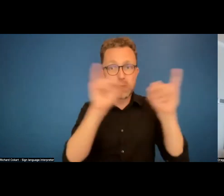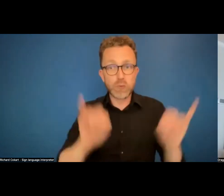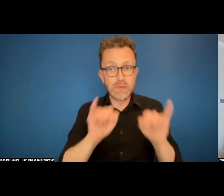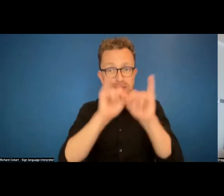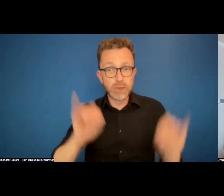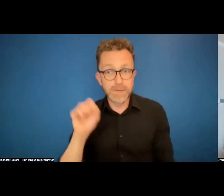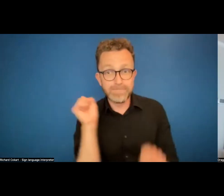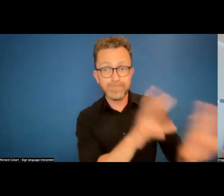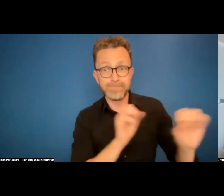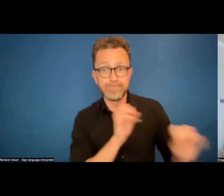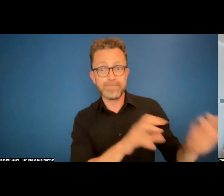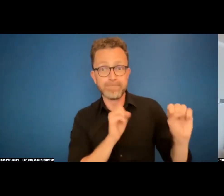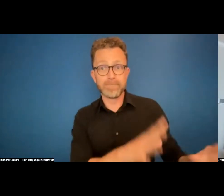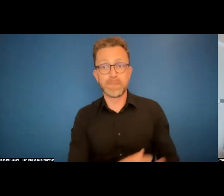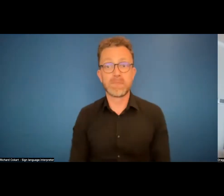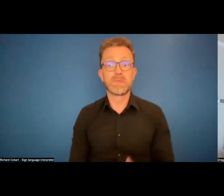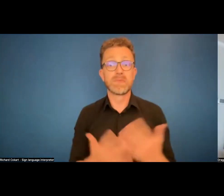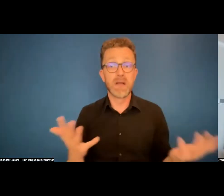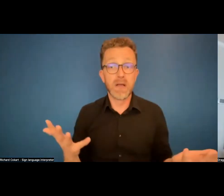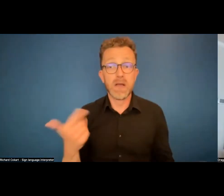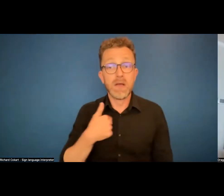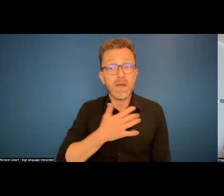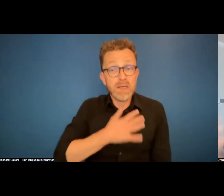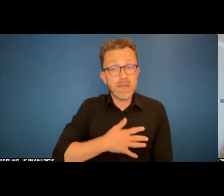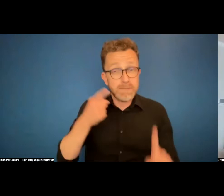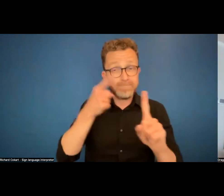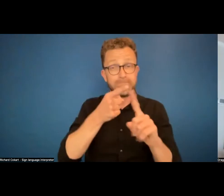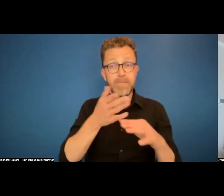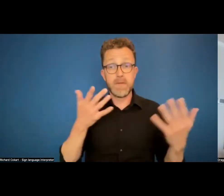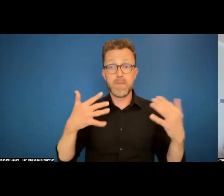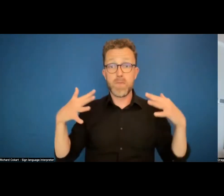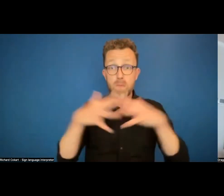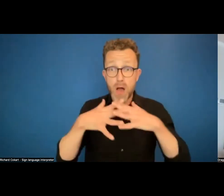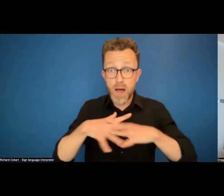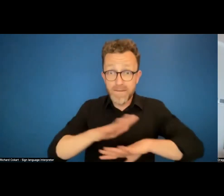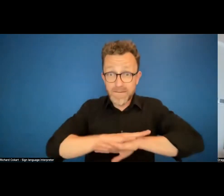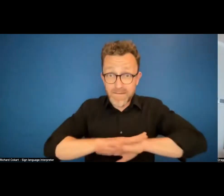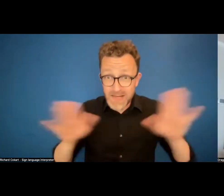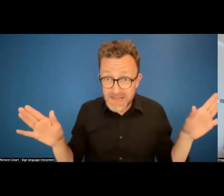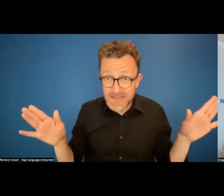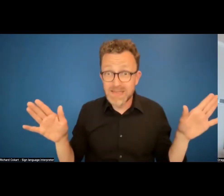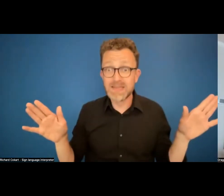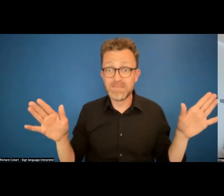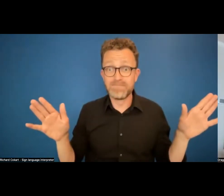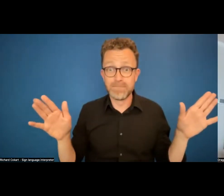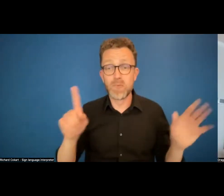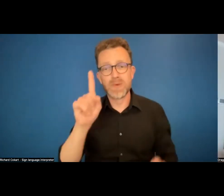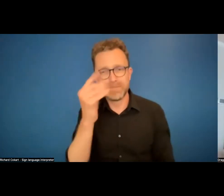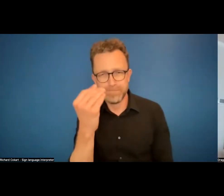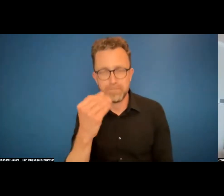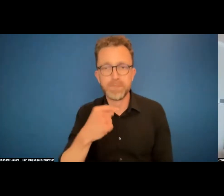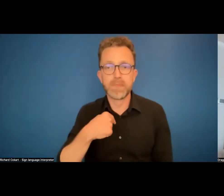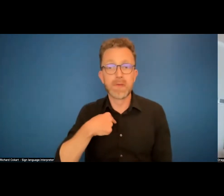encouraged placement of children from Ukraine in institutions in EU member states, which is in